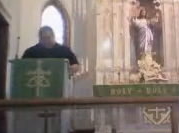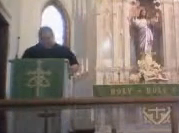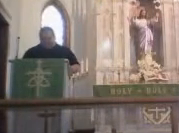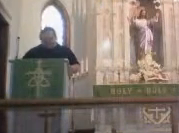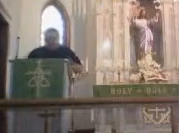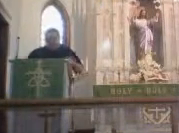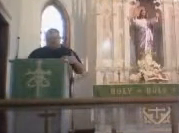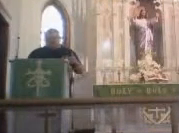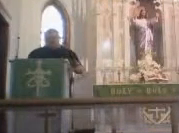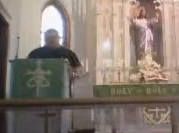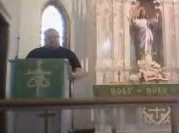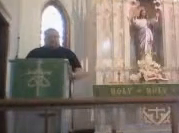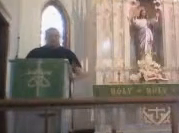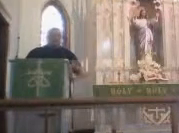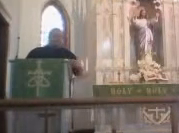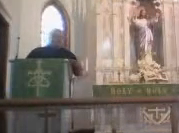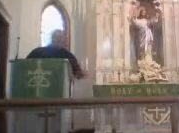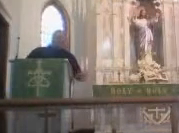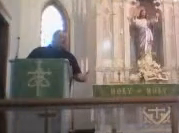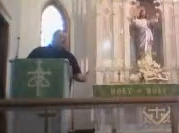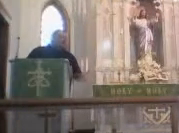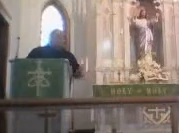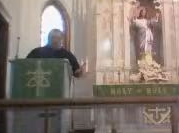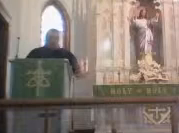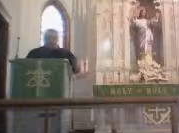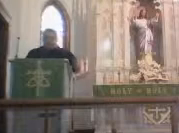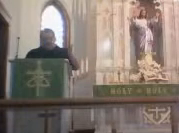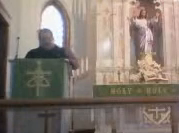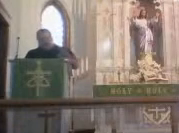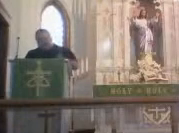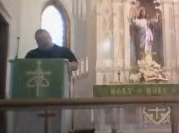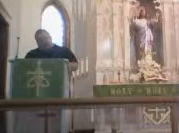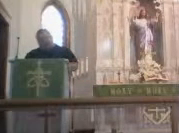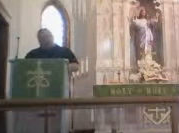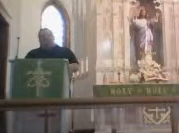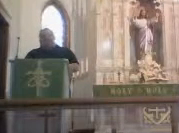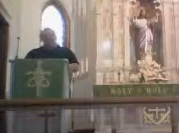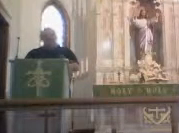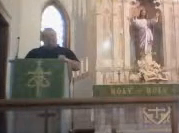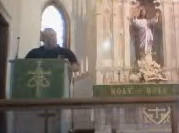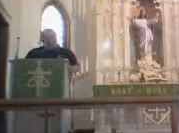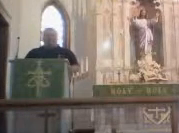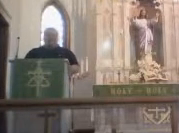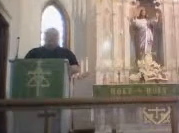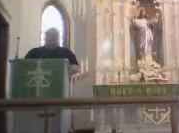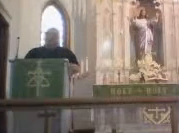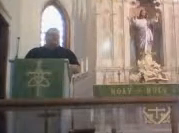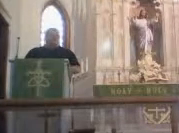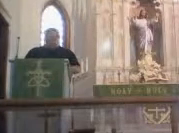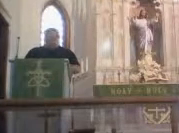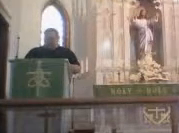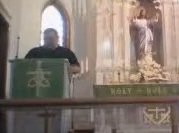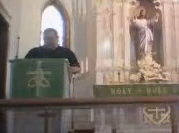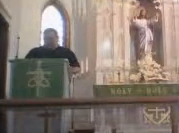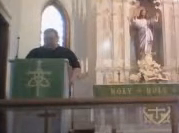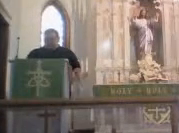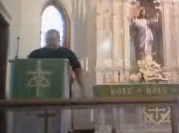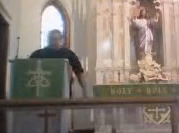did it because he was despondent, because he was depressed. But the point is, he rested, and God validated that period of rest, even to the